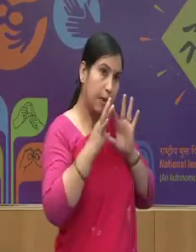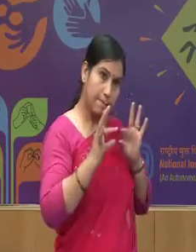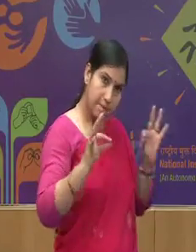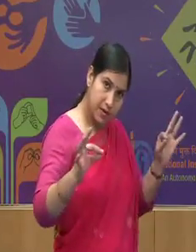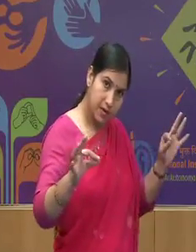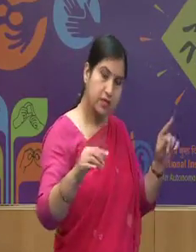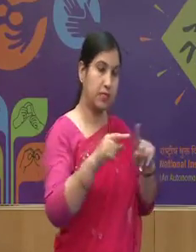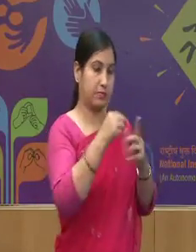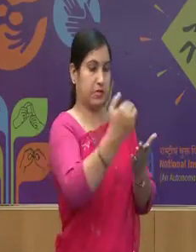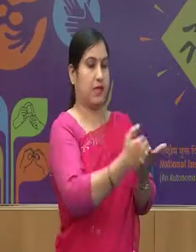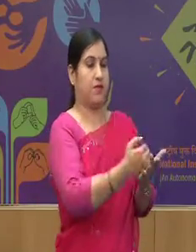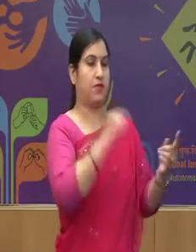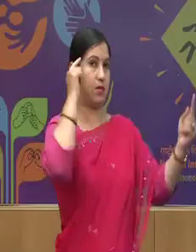the world